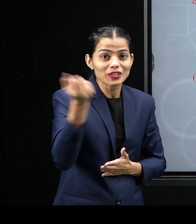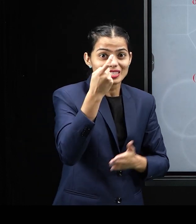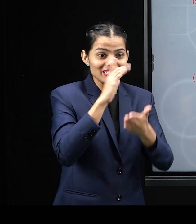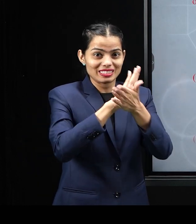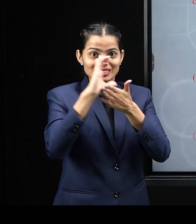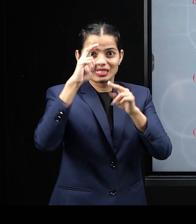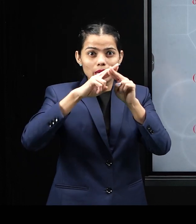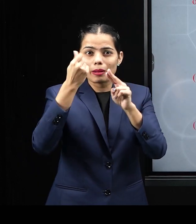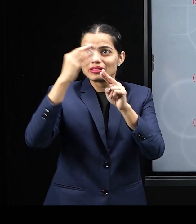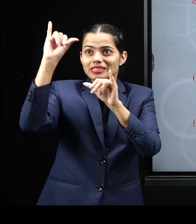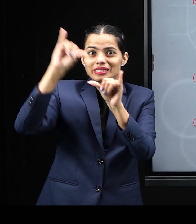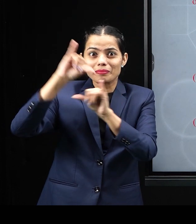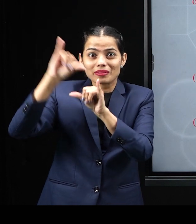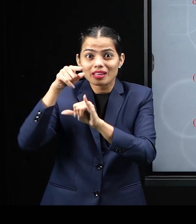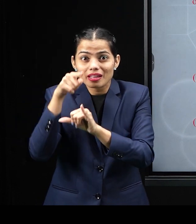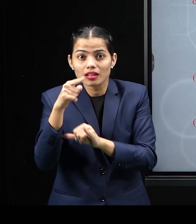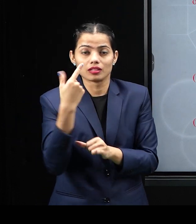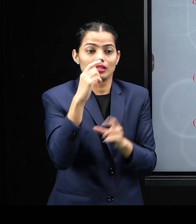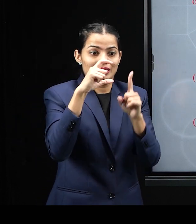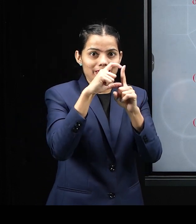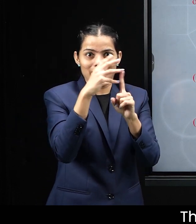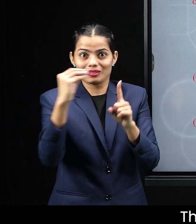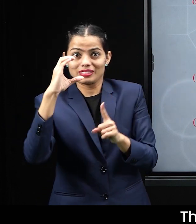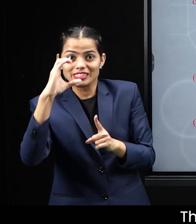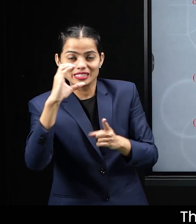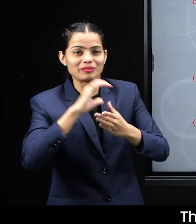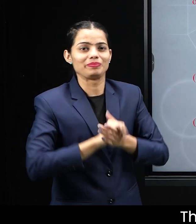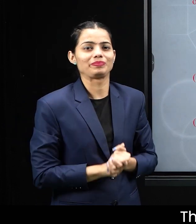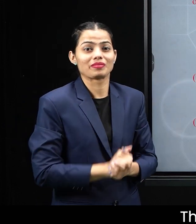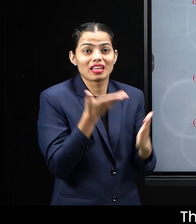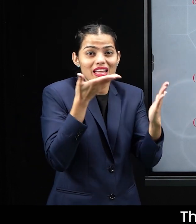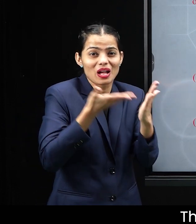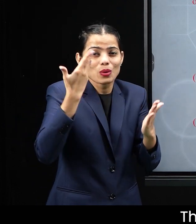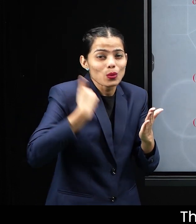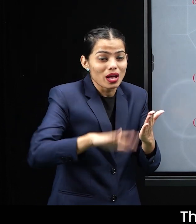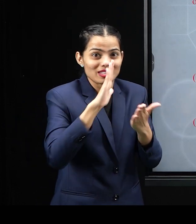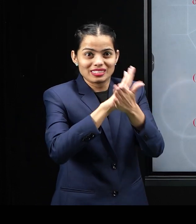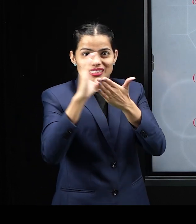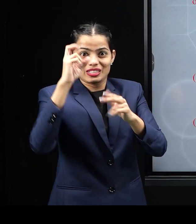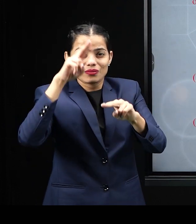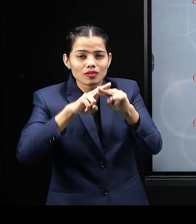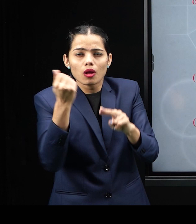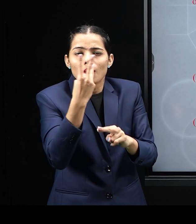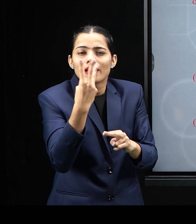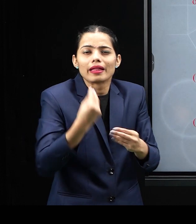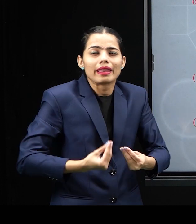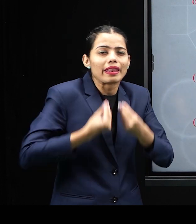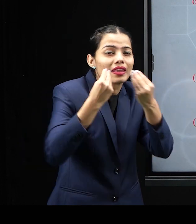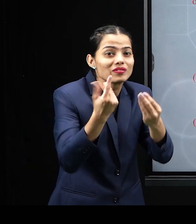Find the HCF of D and C. This will be the HCF of the three given numbers A,